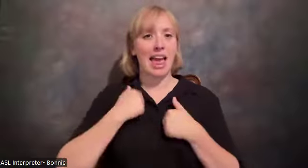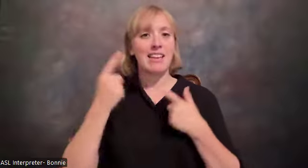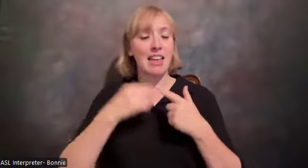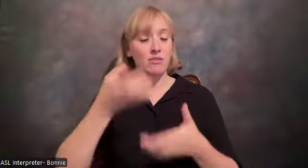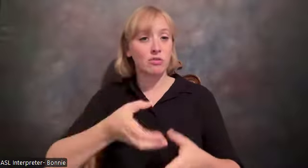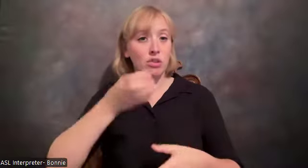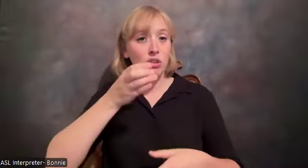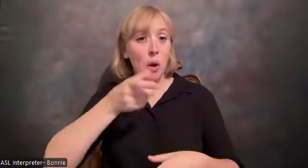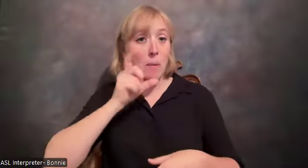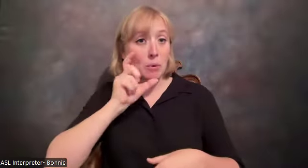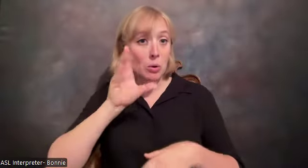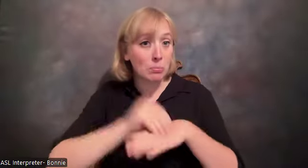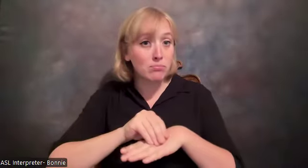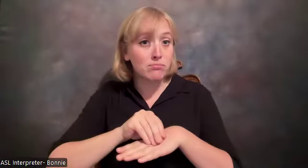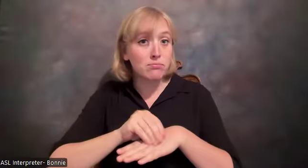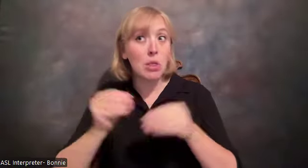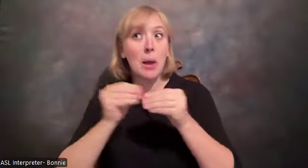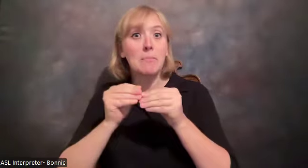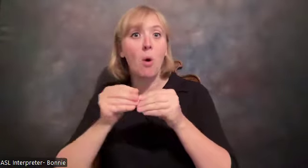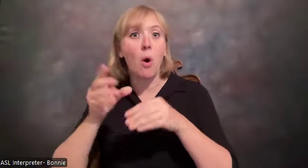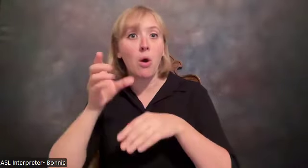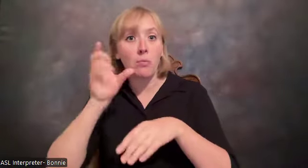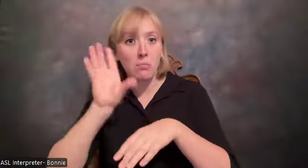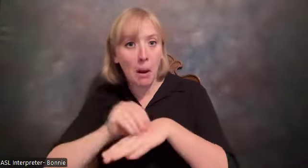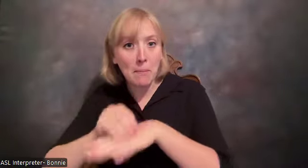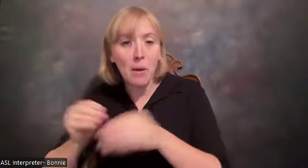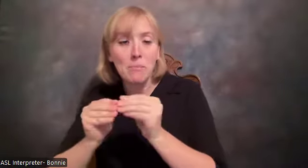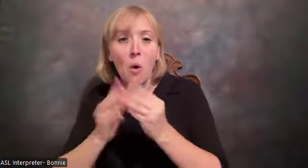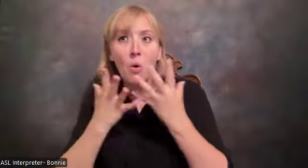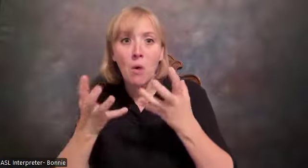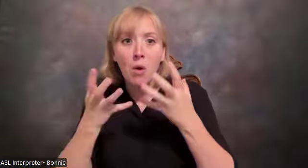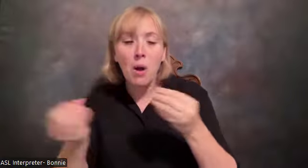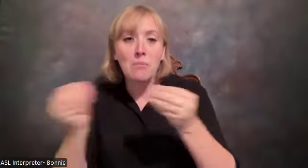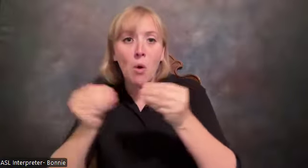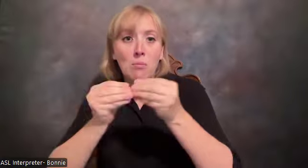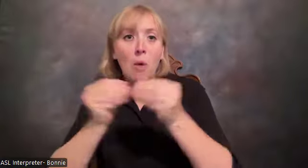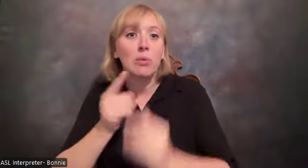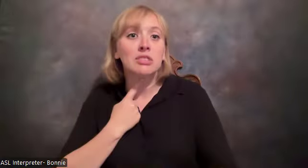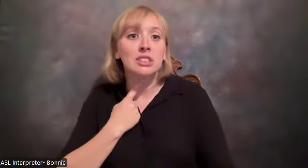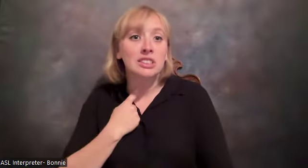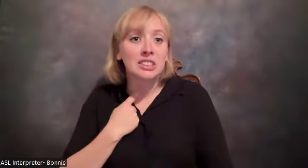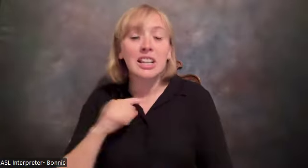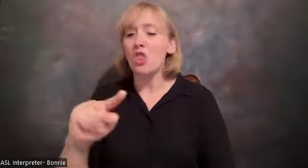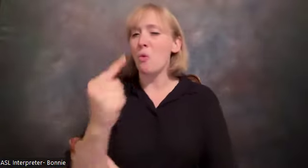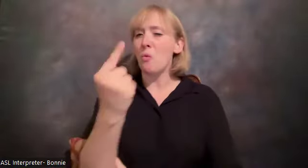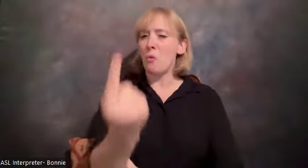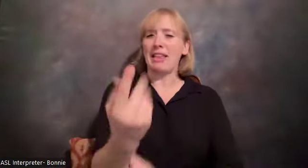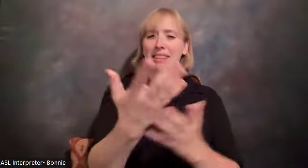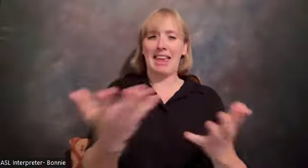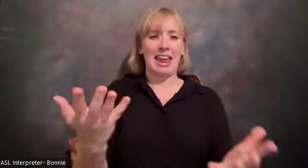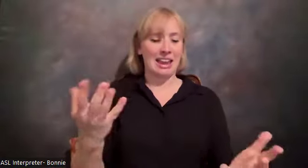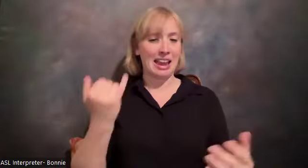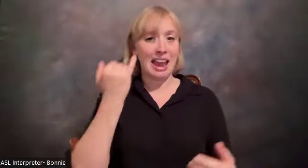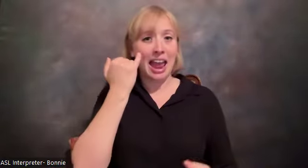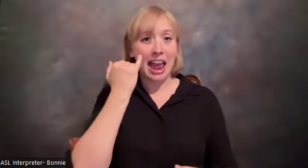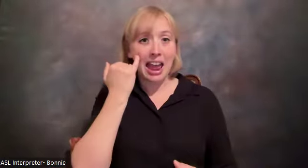booze, the more booze I drink, the thirstier I get. It's really strange. It does not happen with anything else that I drink. An example of that